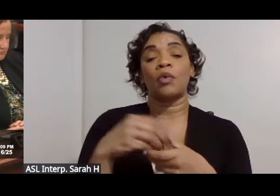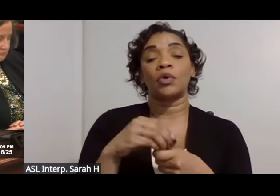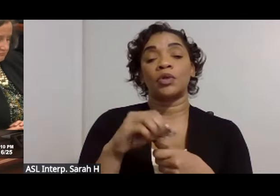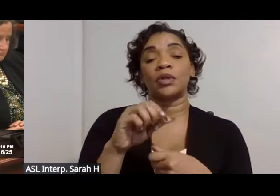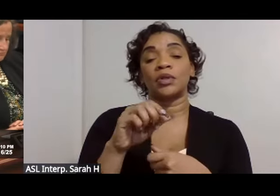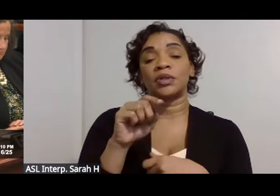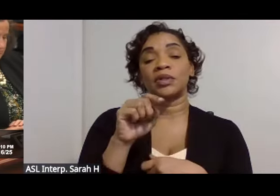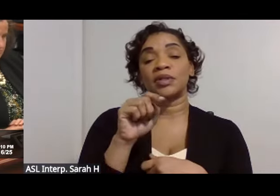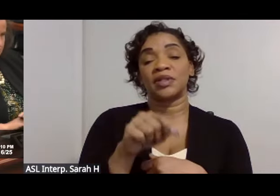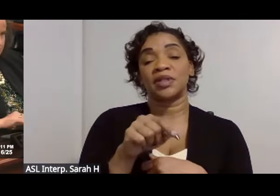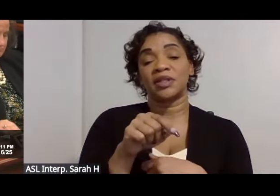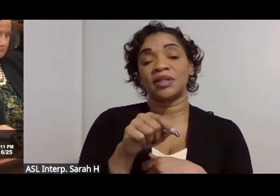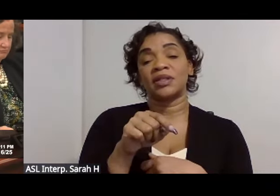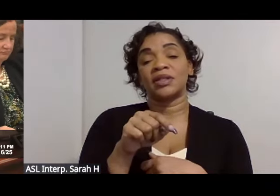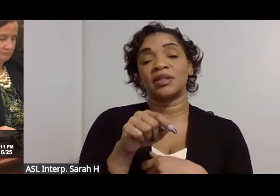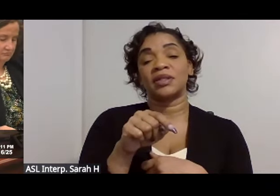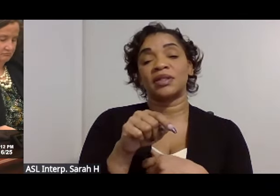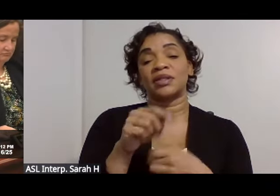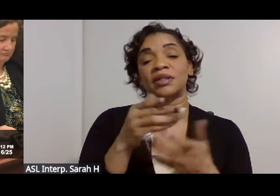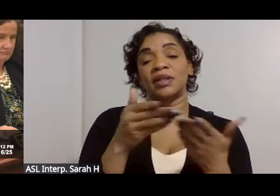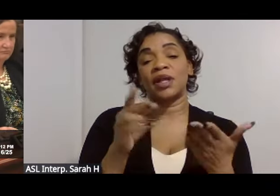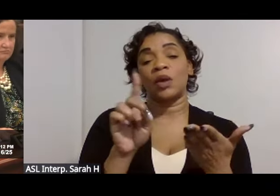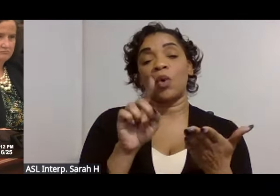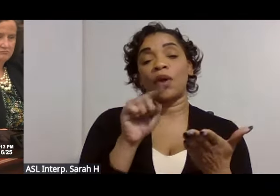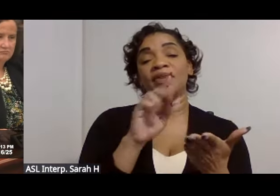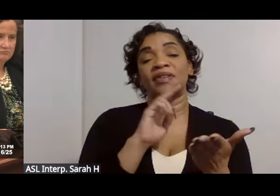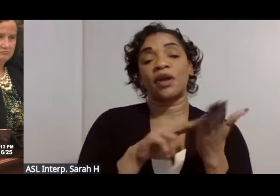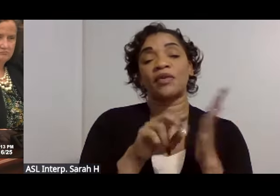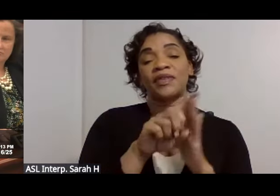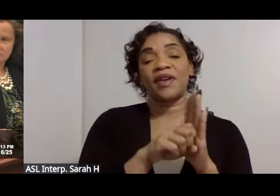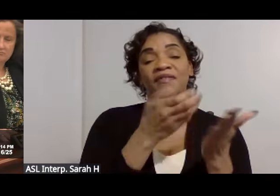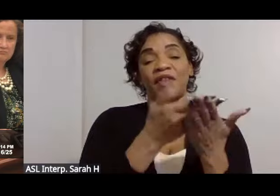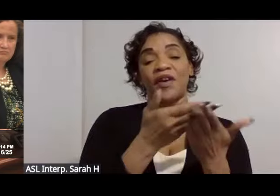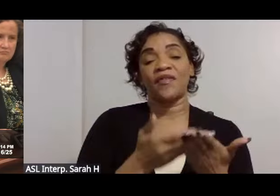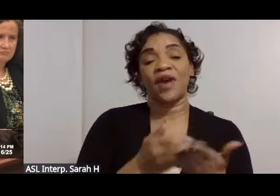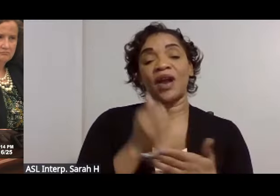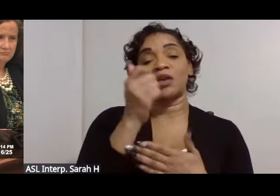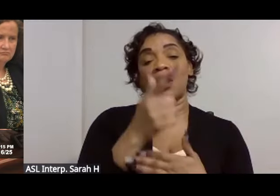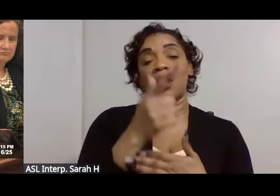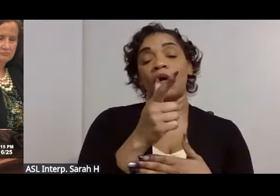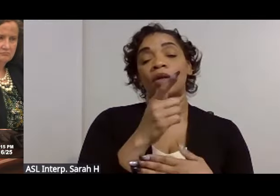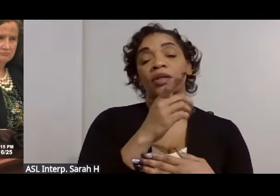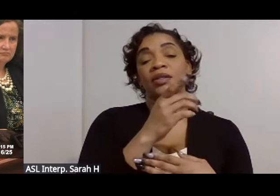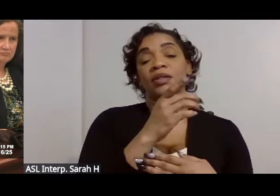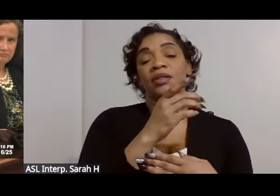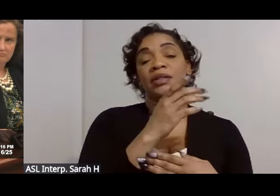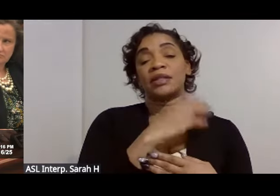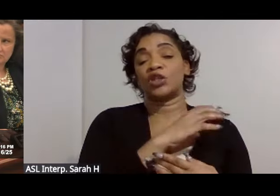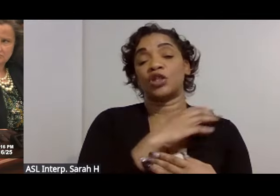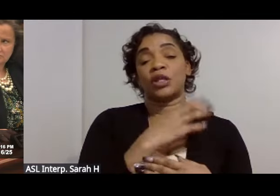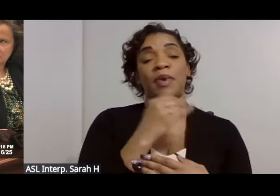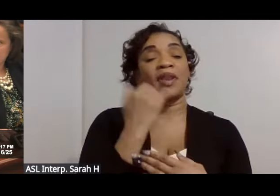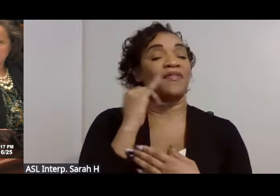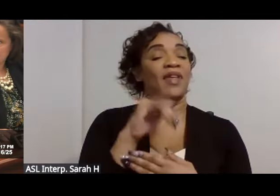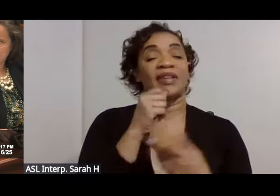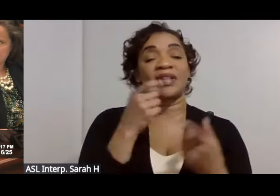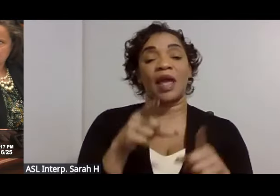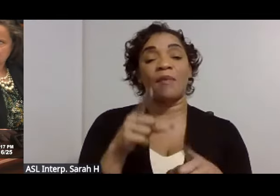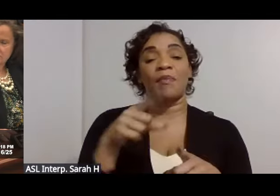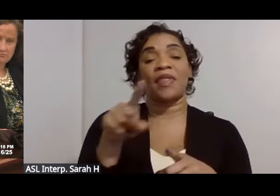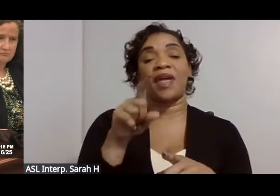everybody's citizenship. And then where that doesn't happen, then the people have to vote provisional ballots. So that's a